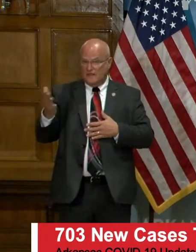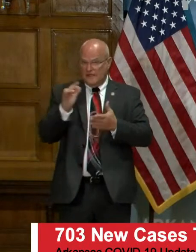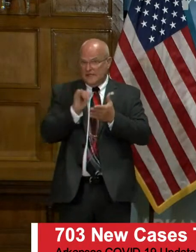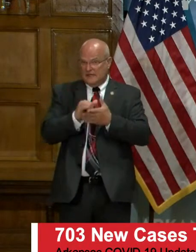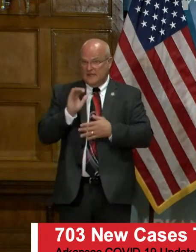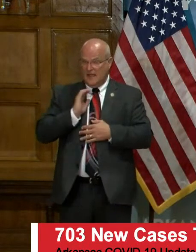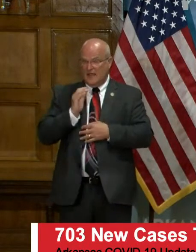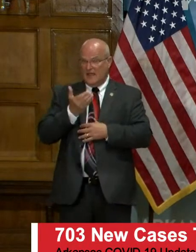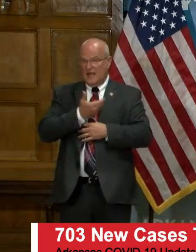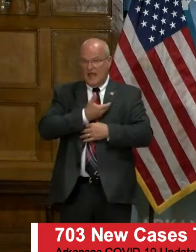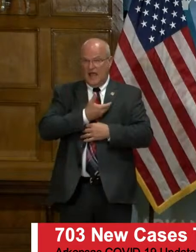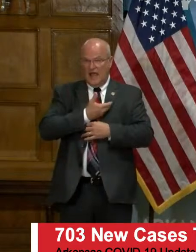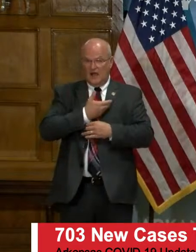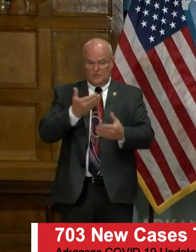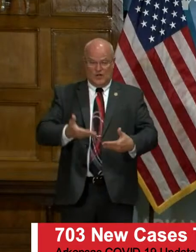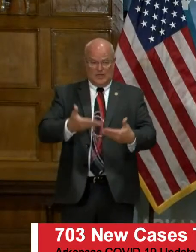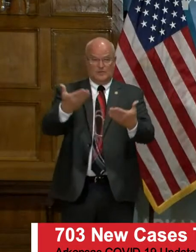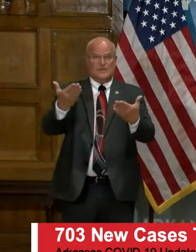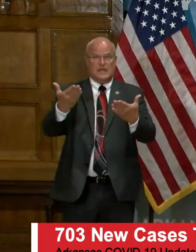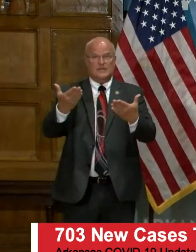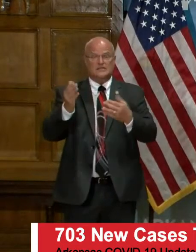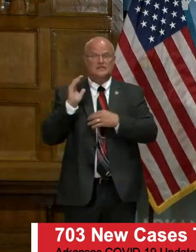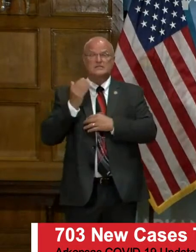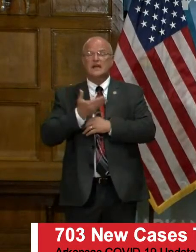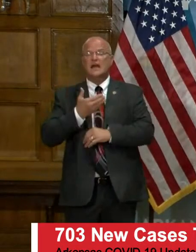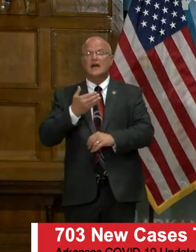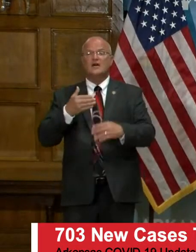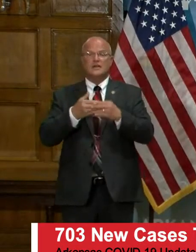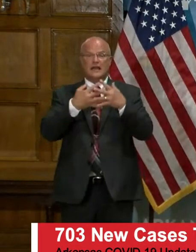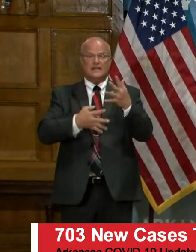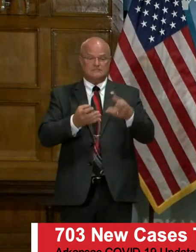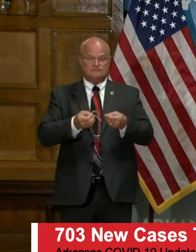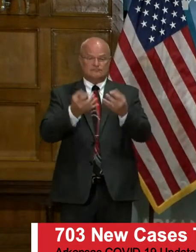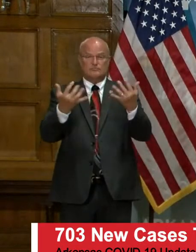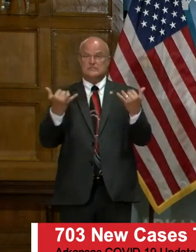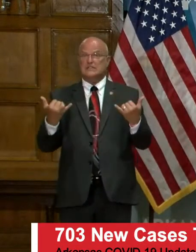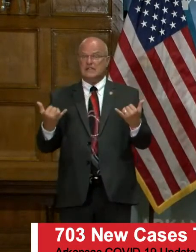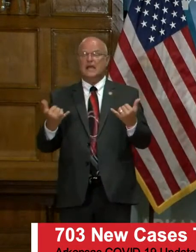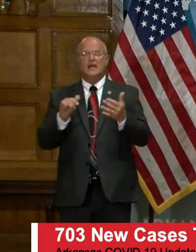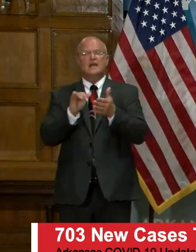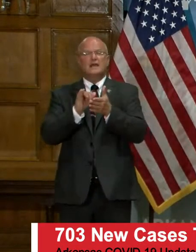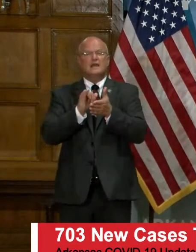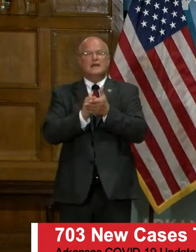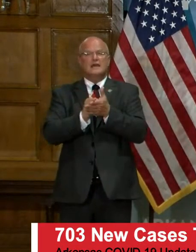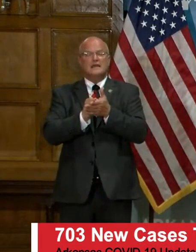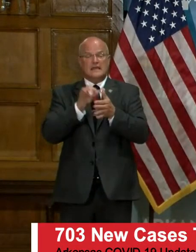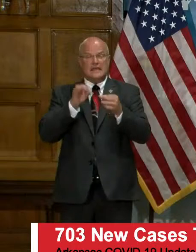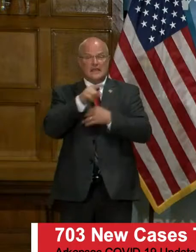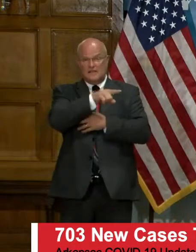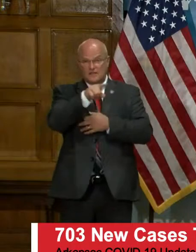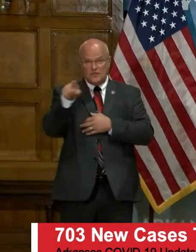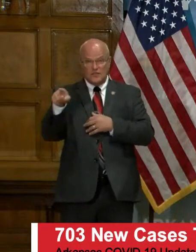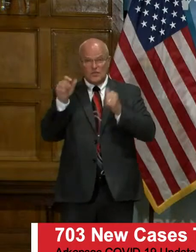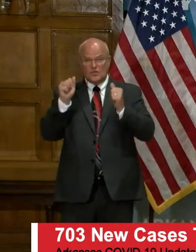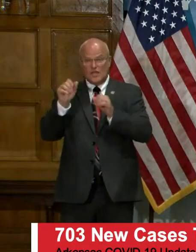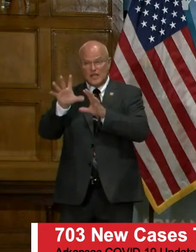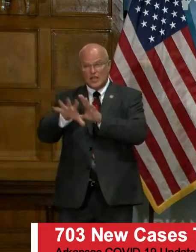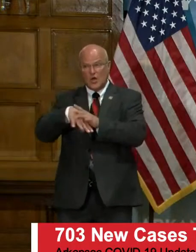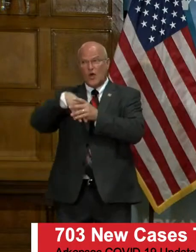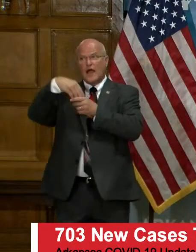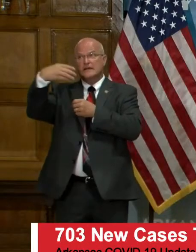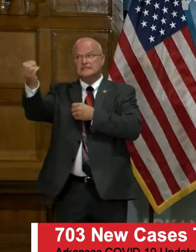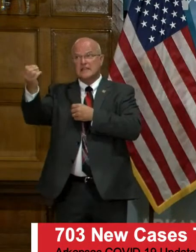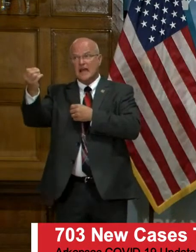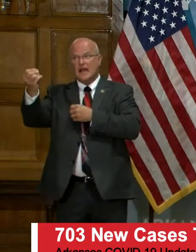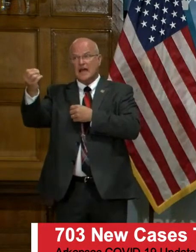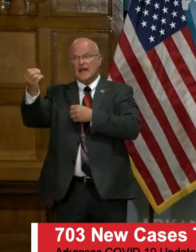things in our recommendations, our guidelines that we presented today, that if you can go outside and